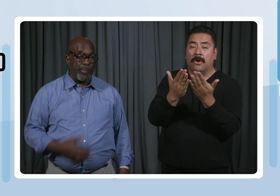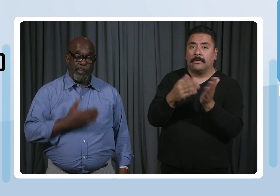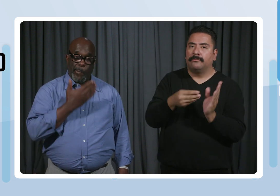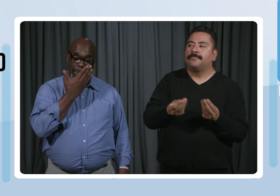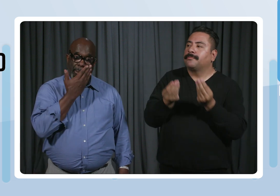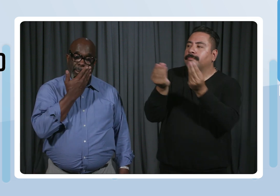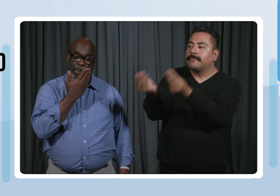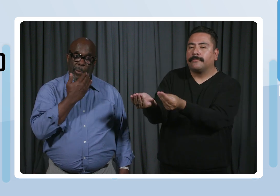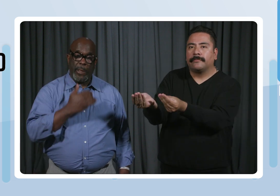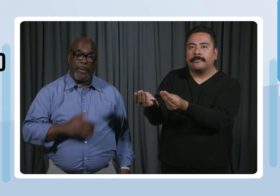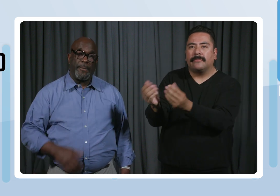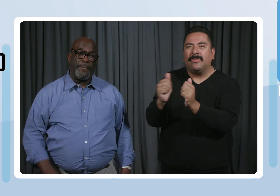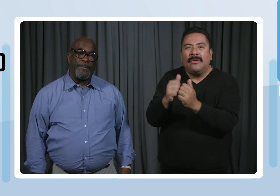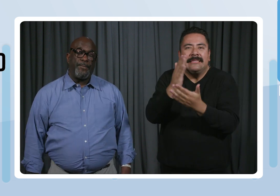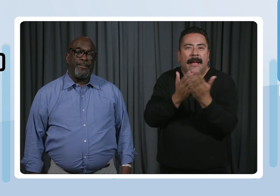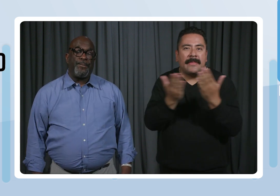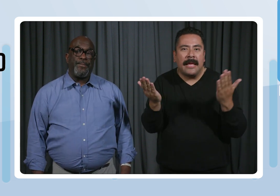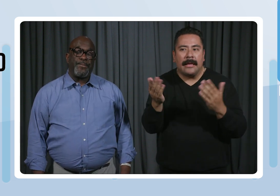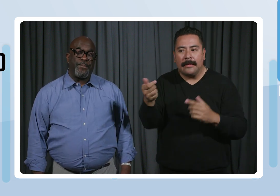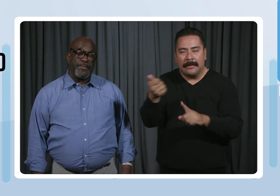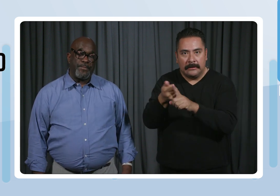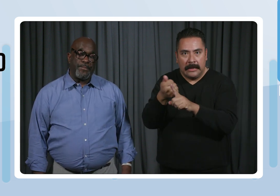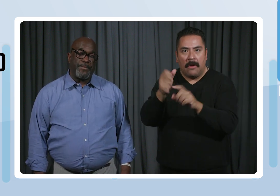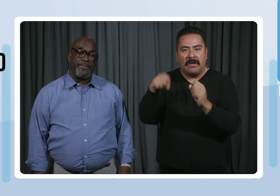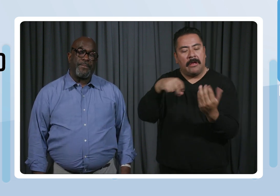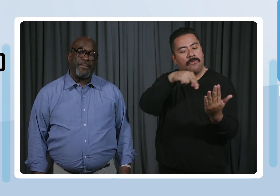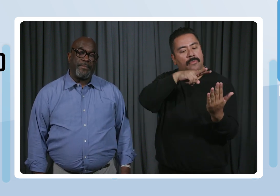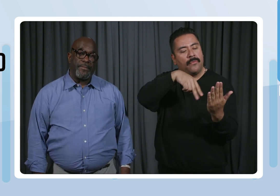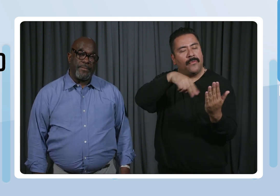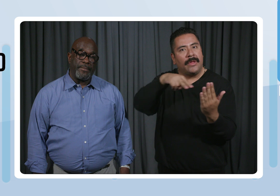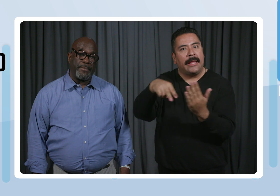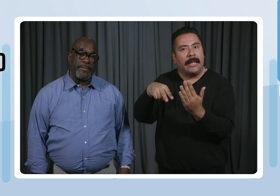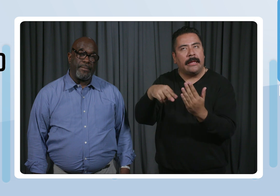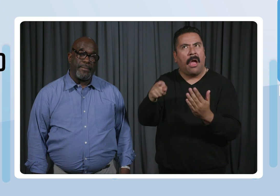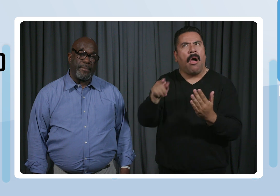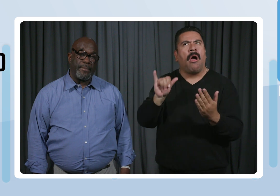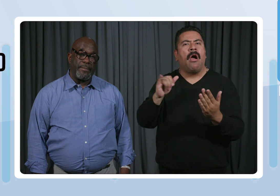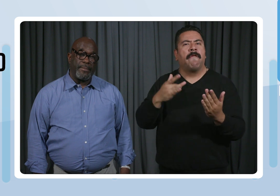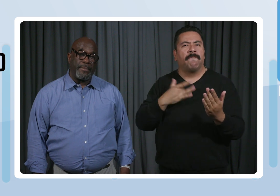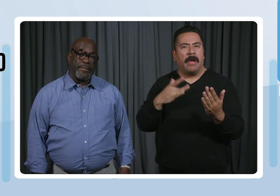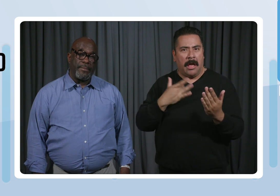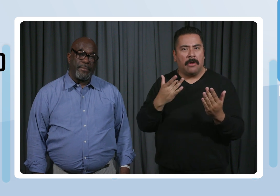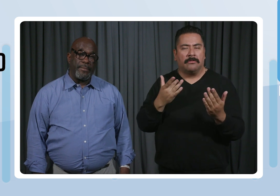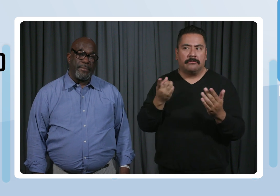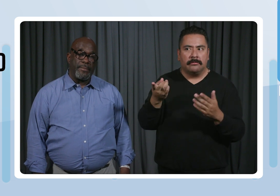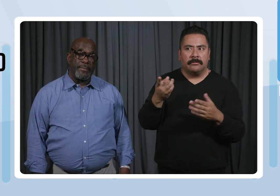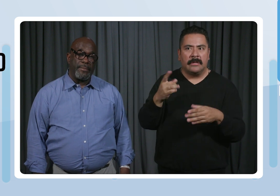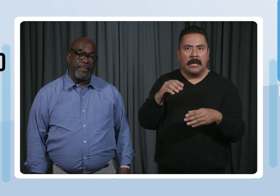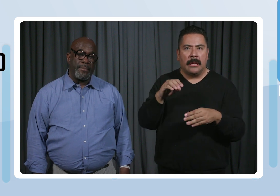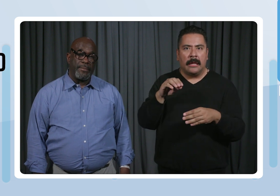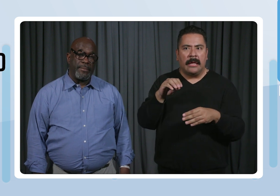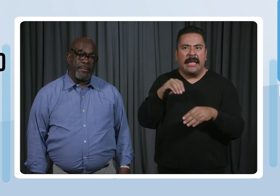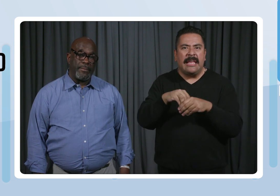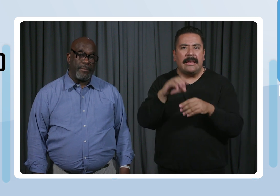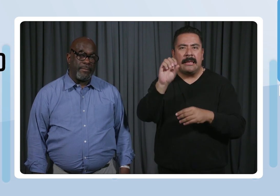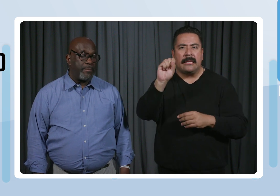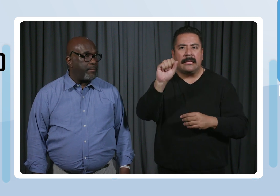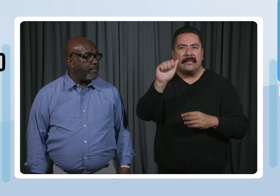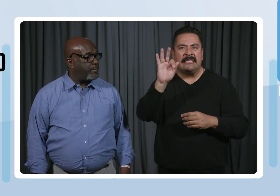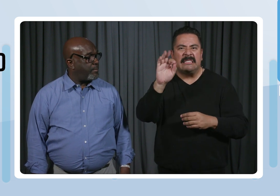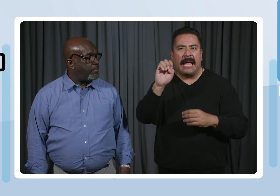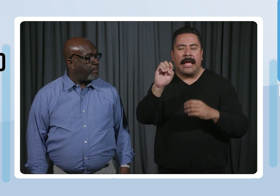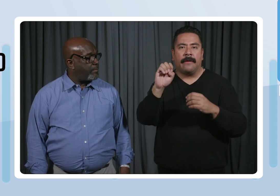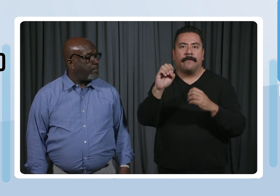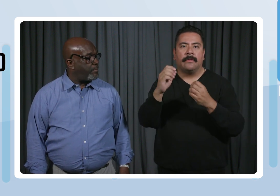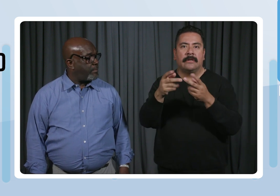people was something that they could go to where they felt like they were in a bit of a safe space, not